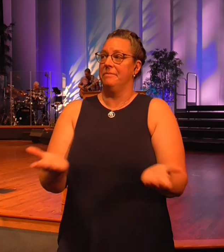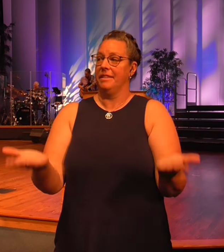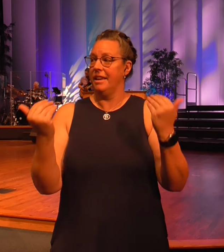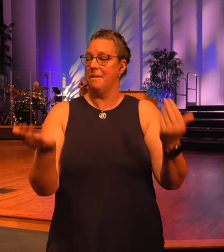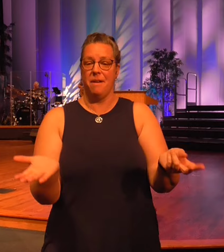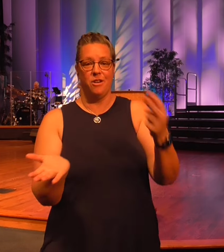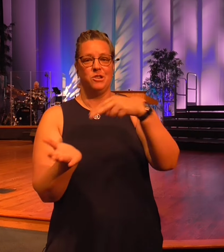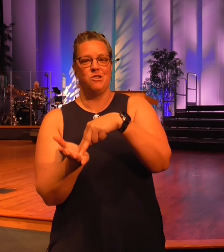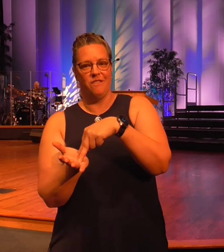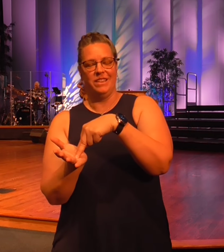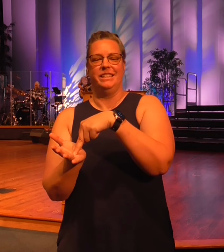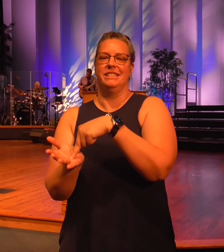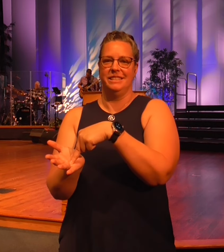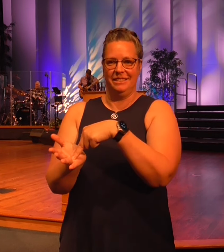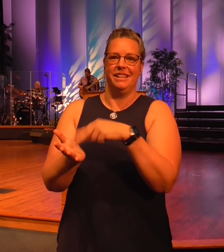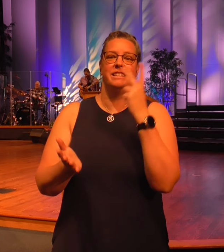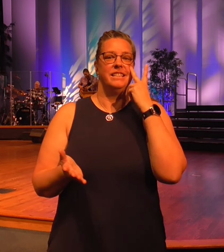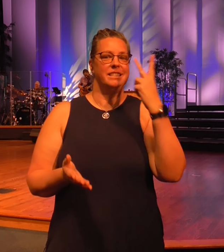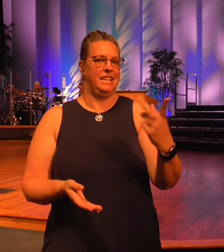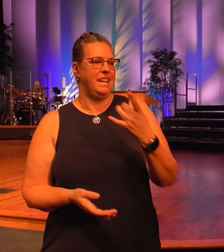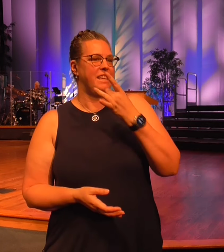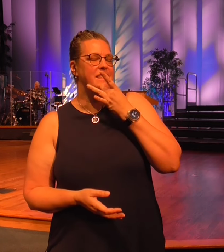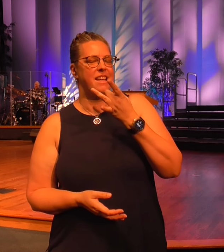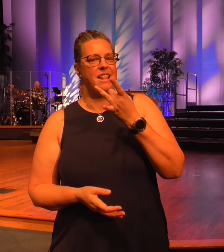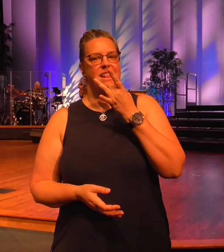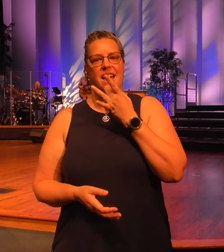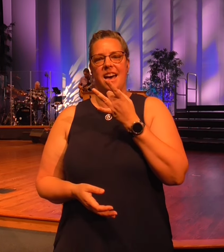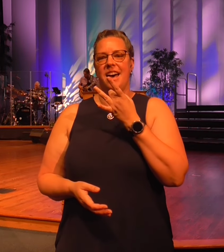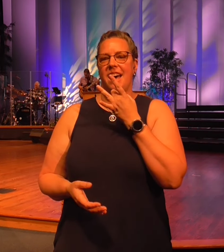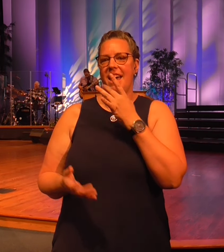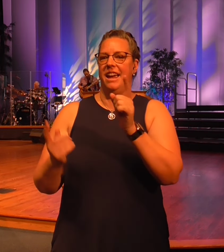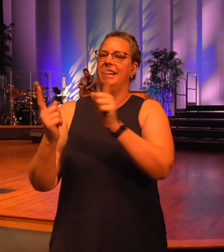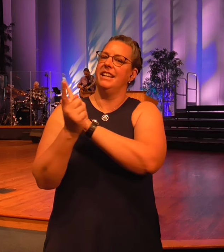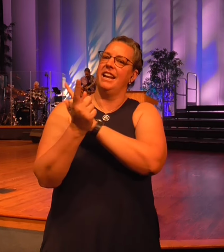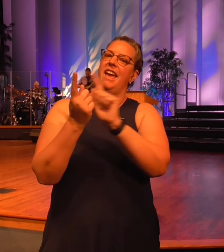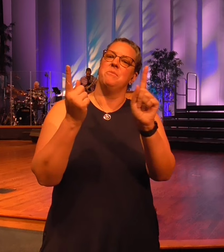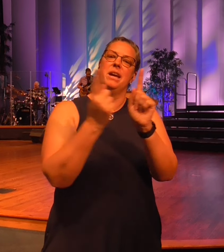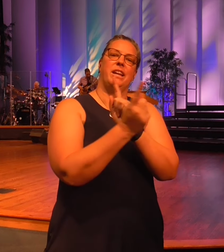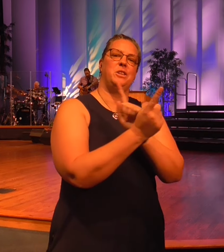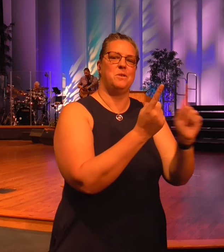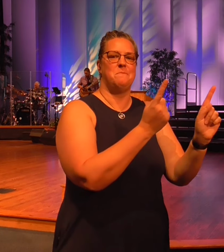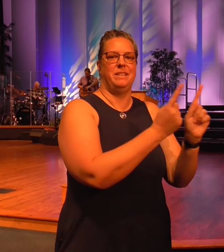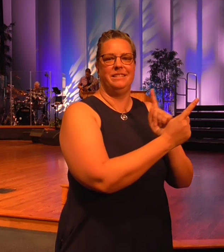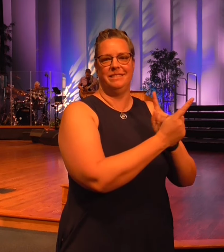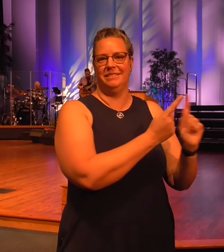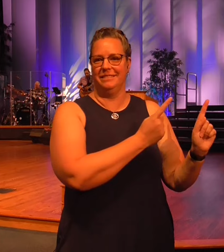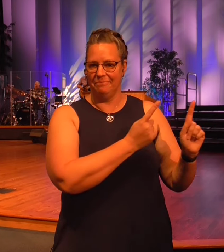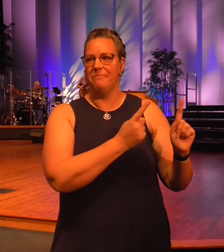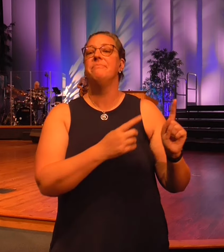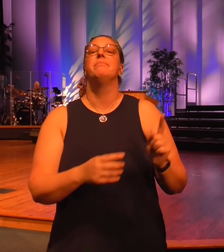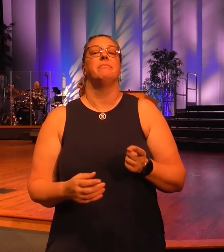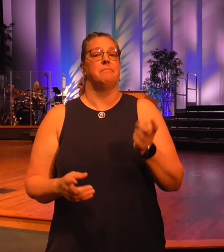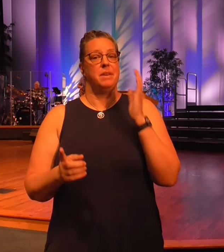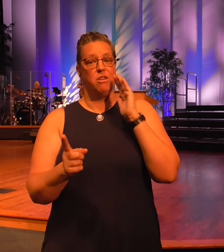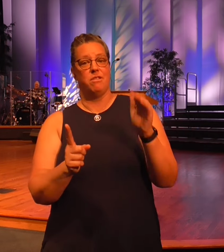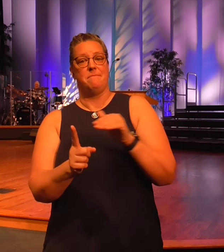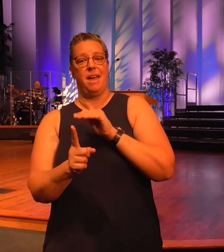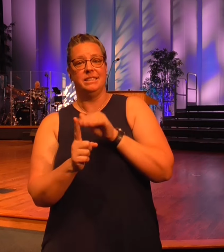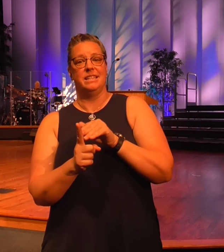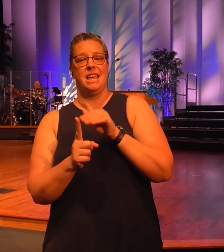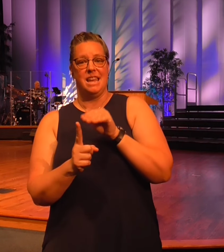everybody, get up on your feet. See the light in everybody you meet. Let us